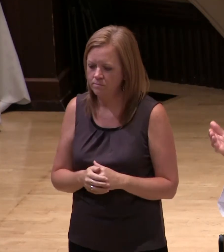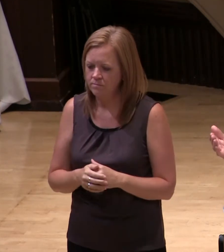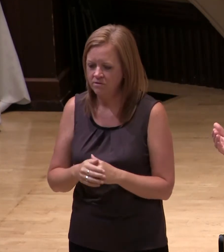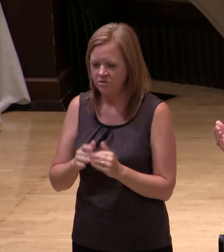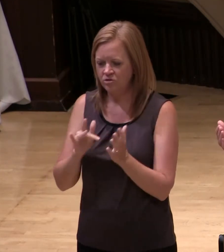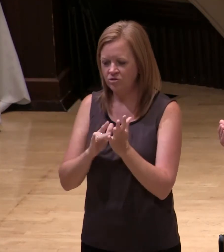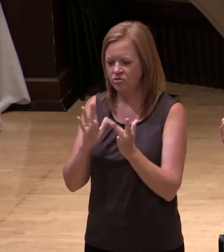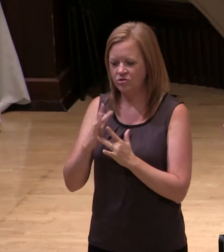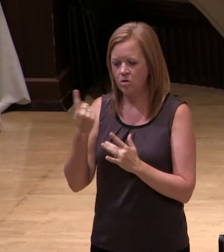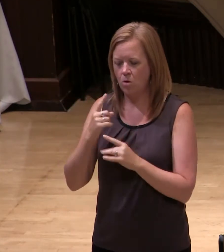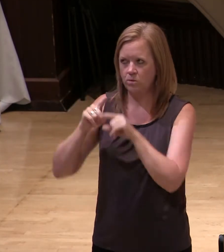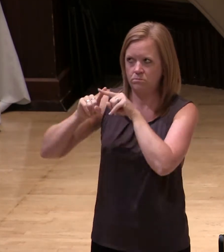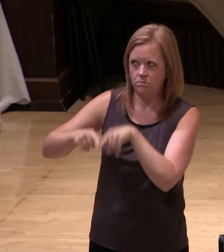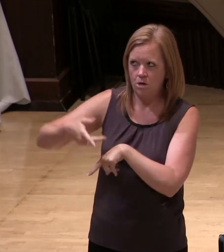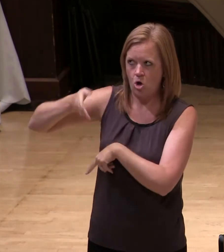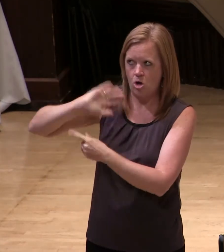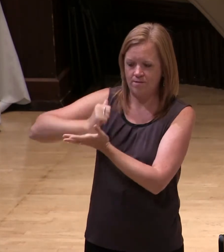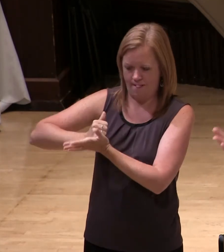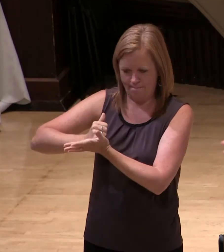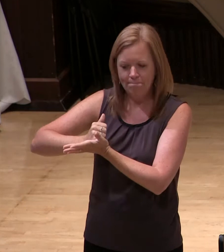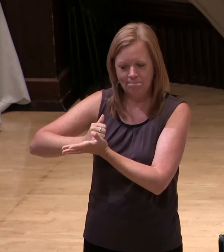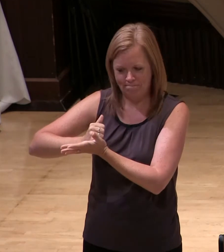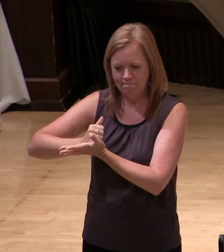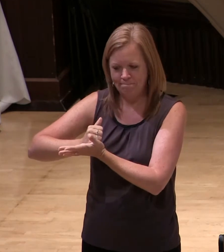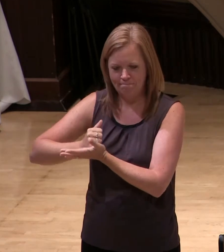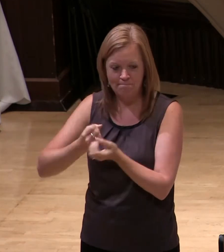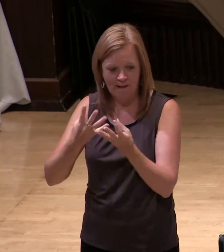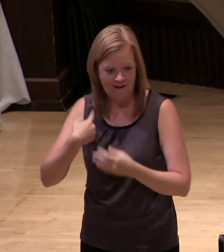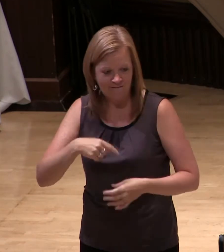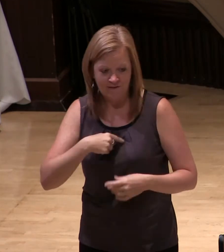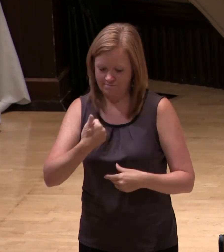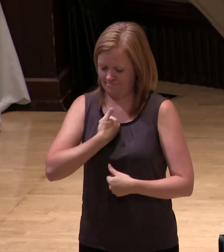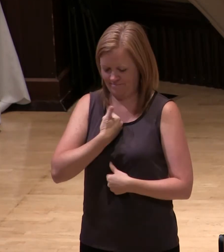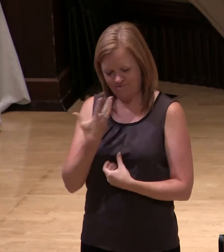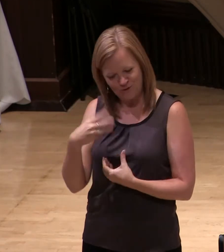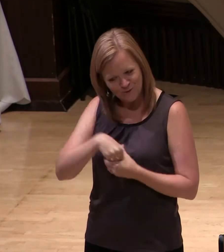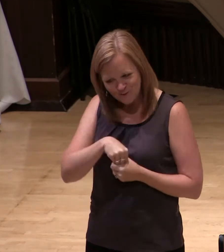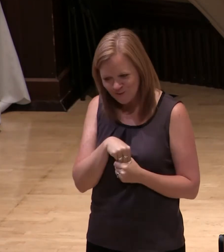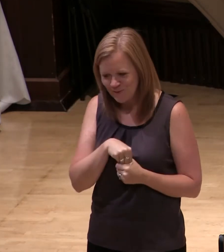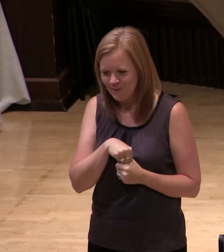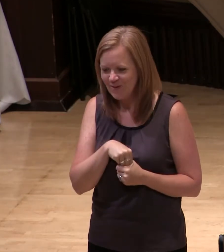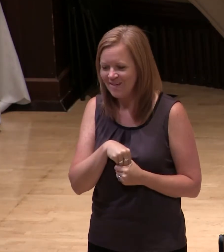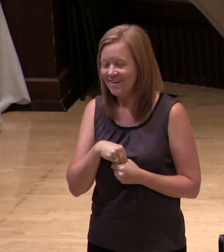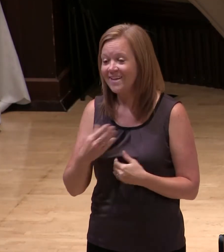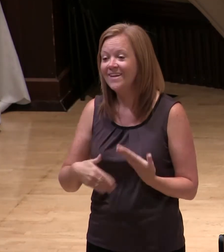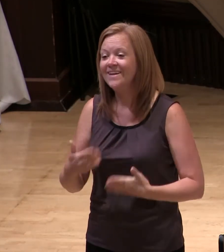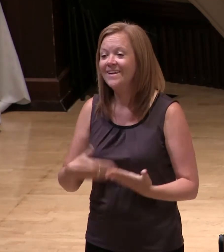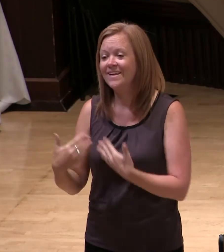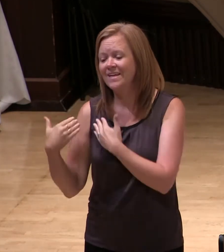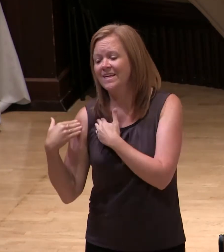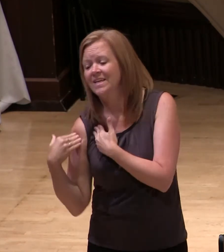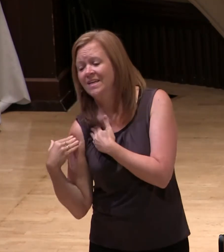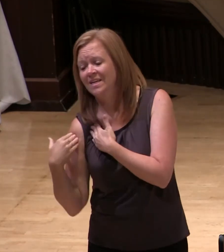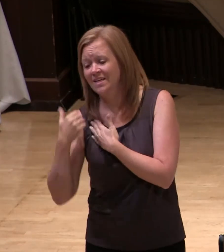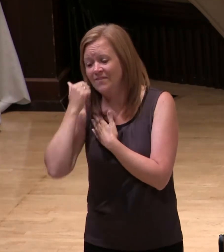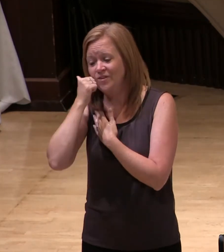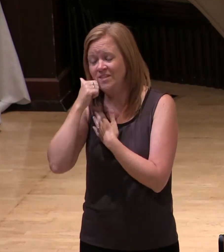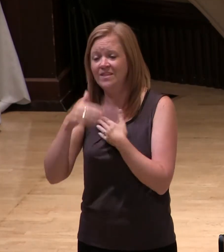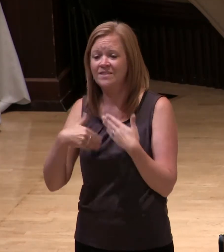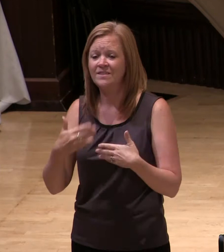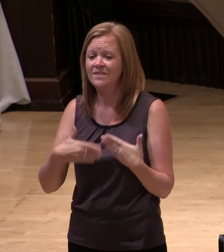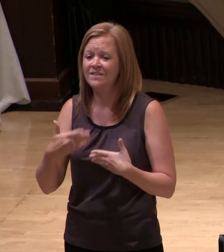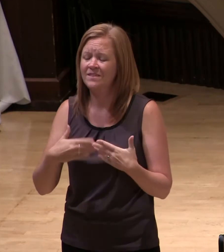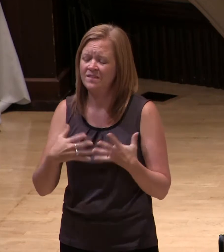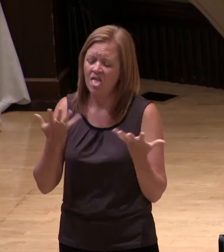Jesus always counted on God's help. A lot of us, myself included, get going with our burdens every day, and